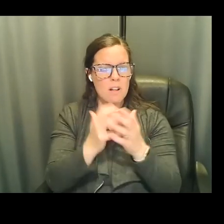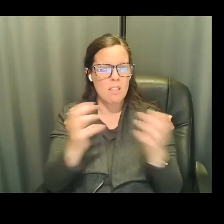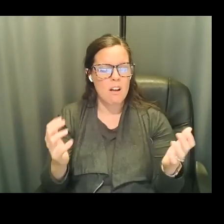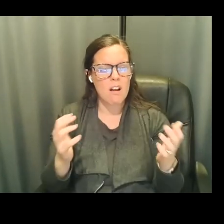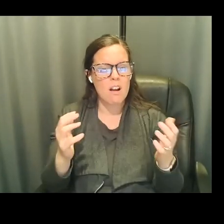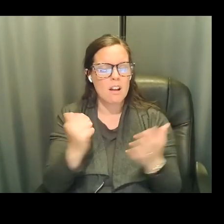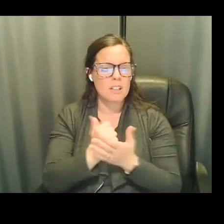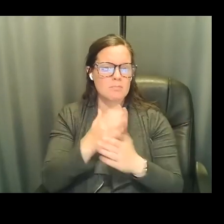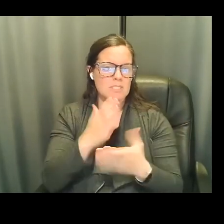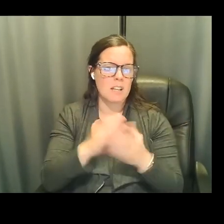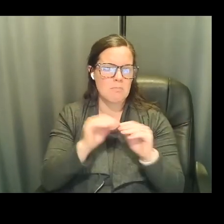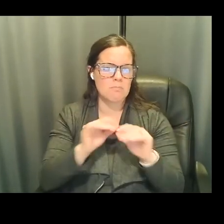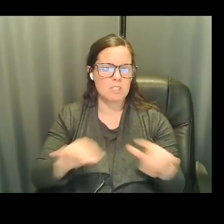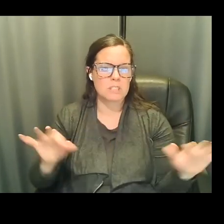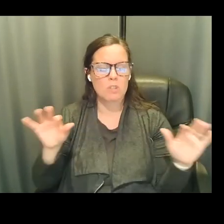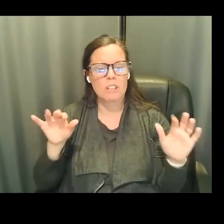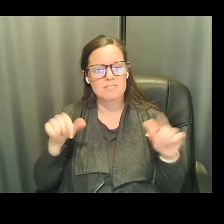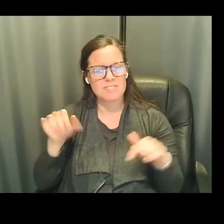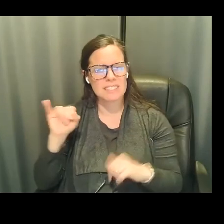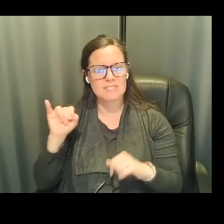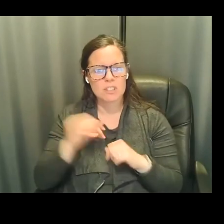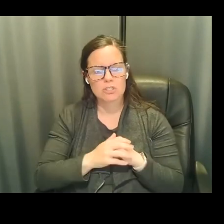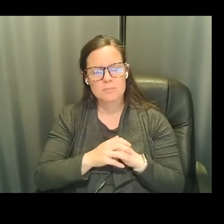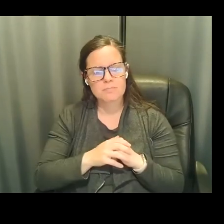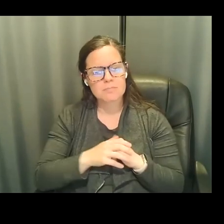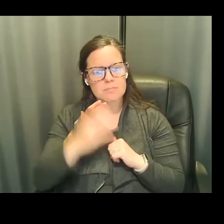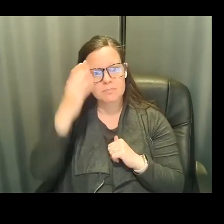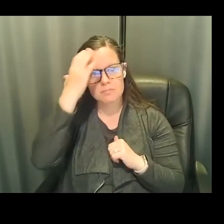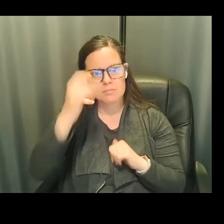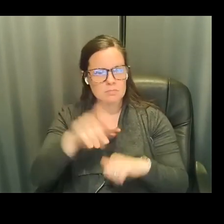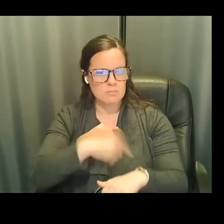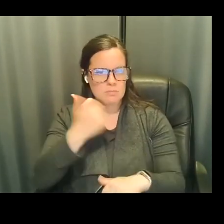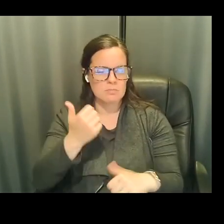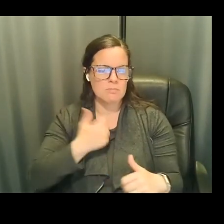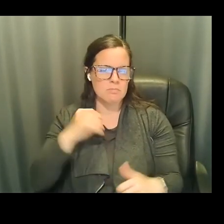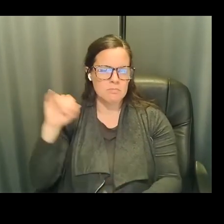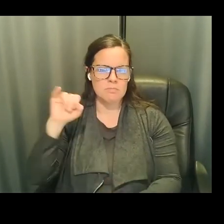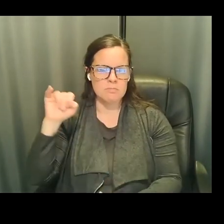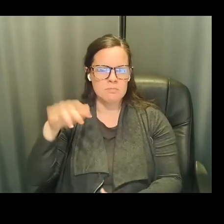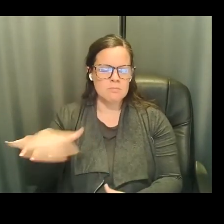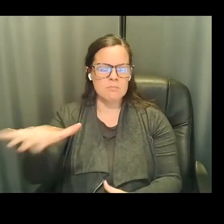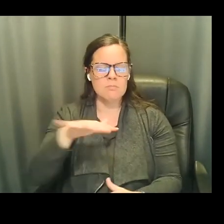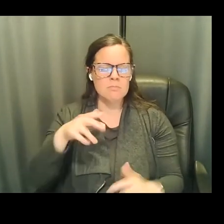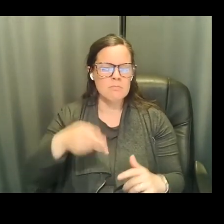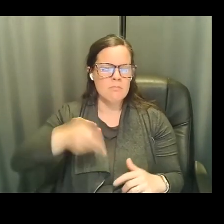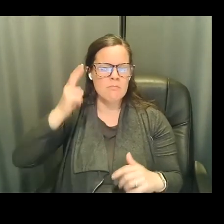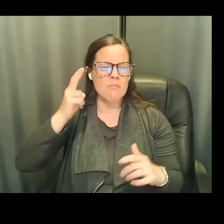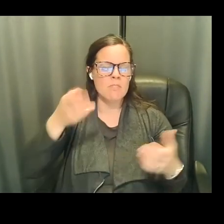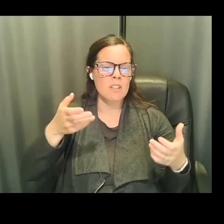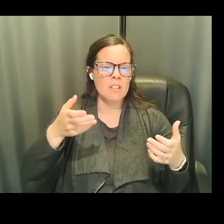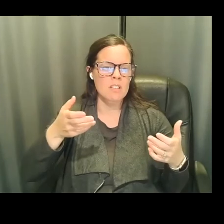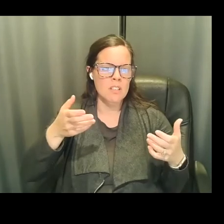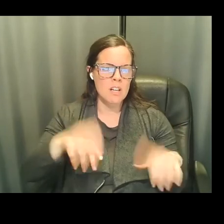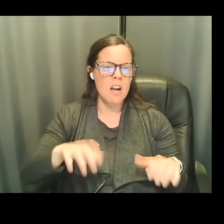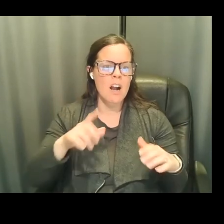this of this infection. Because the longer we have the infection around, the higher the chance that we're going to get